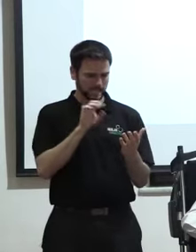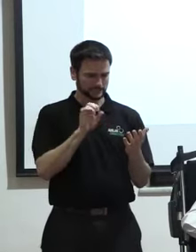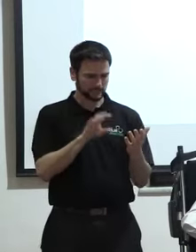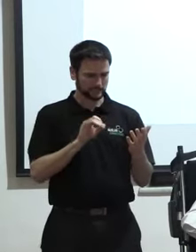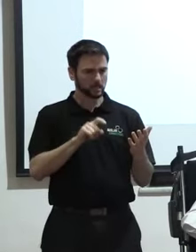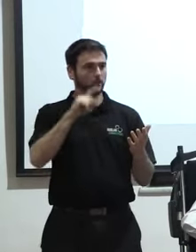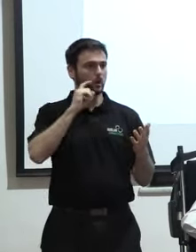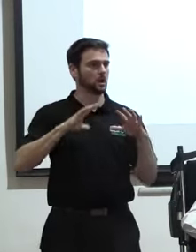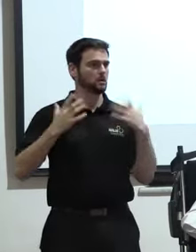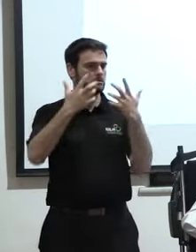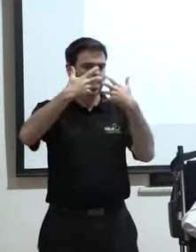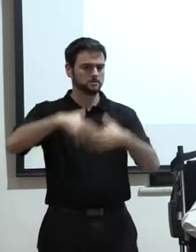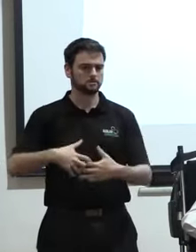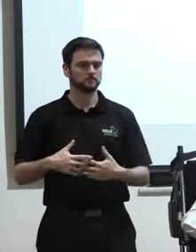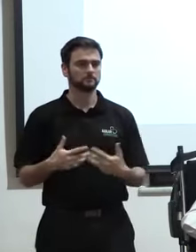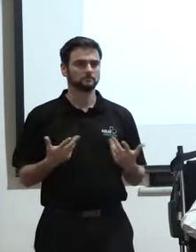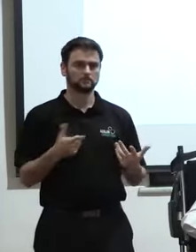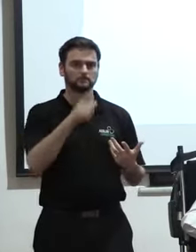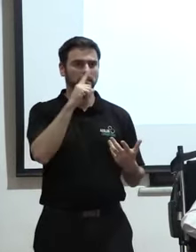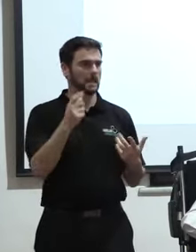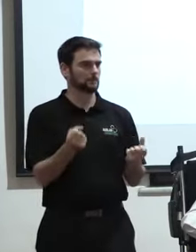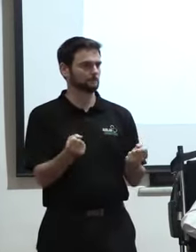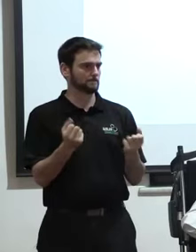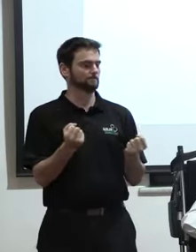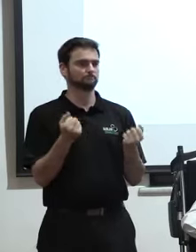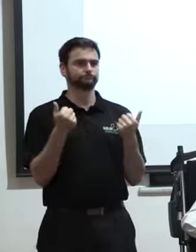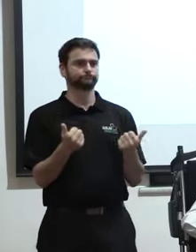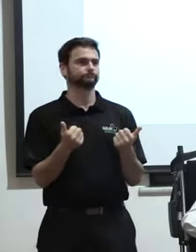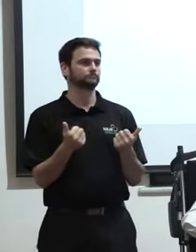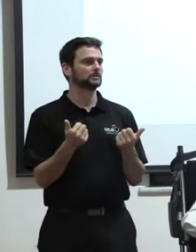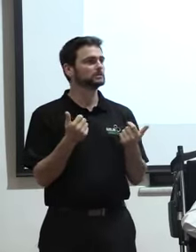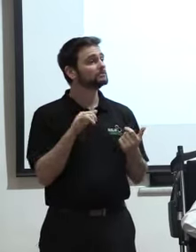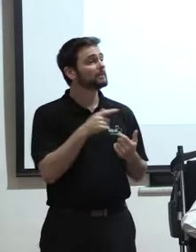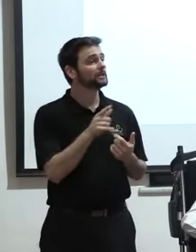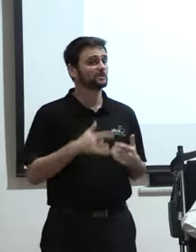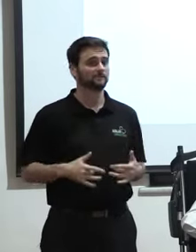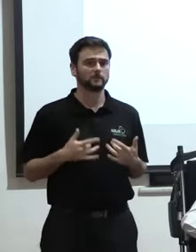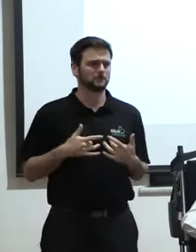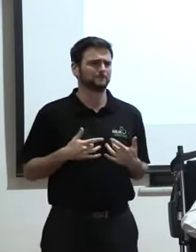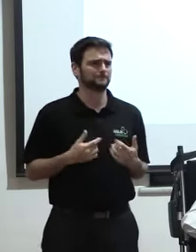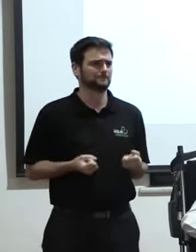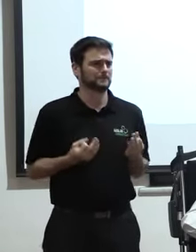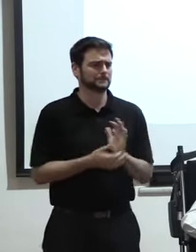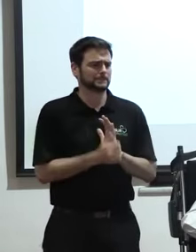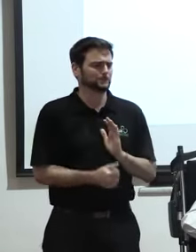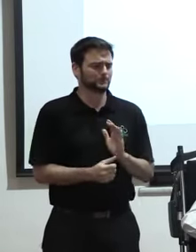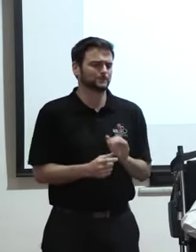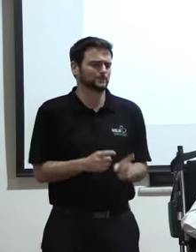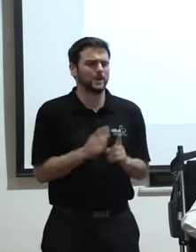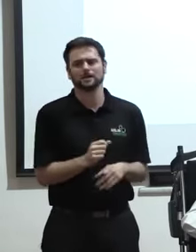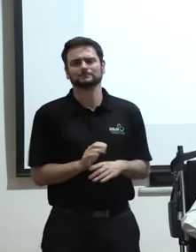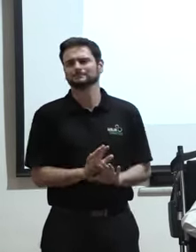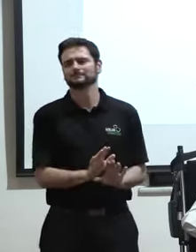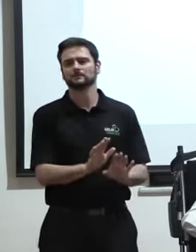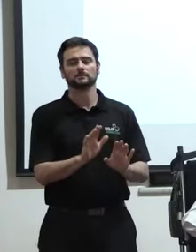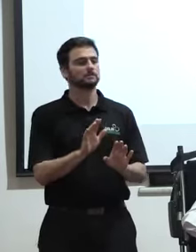duties. So what I'm trying to say here is, just because you don't have the skills or you feel like it might be too difficult, it doesn't mean that you can't